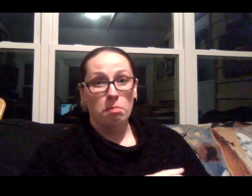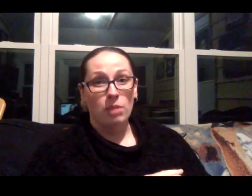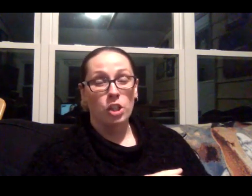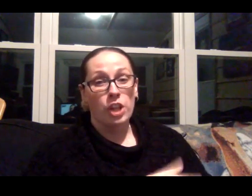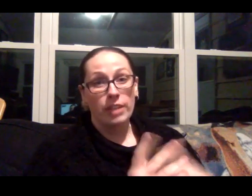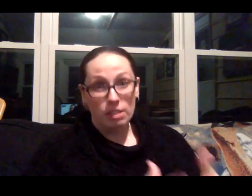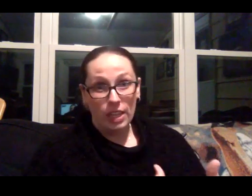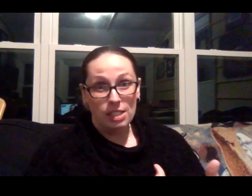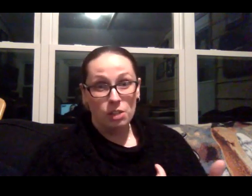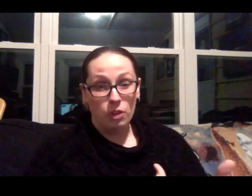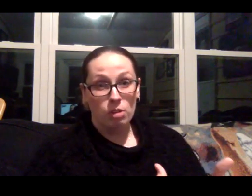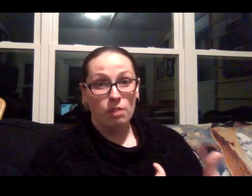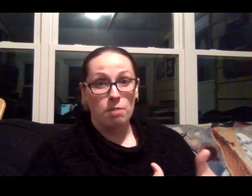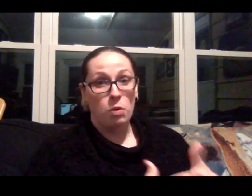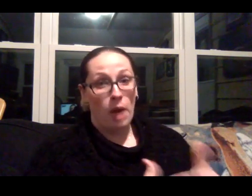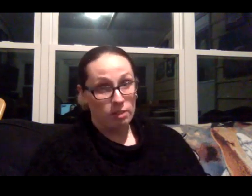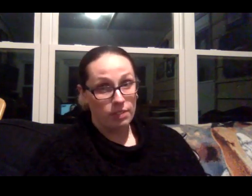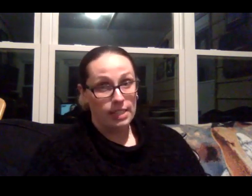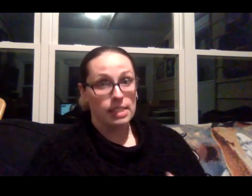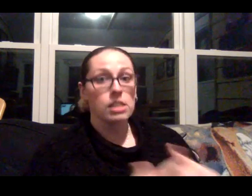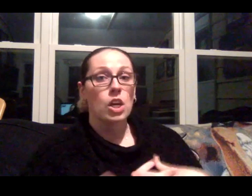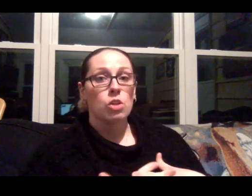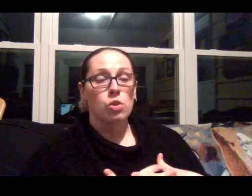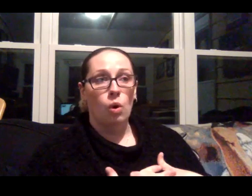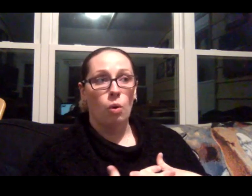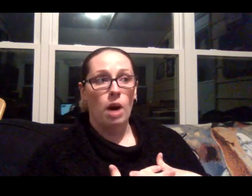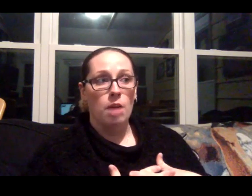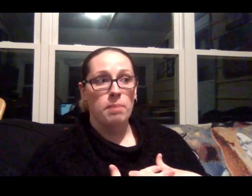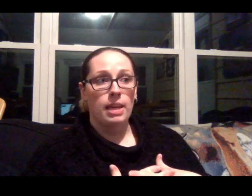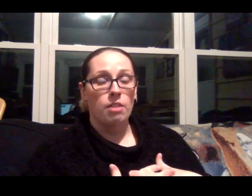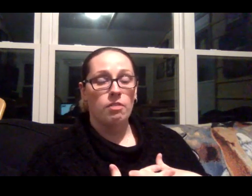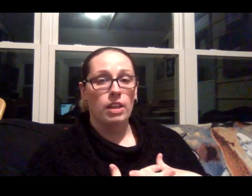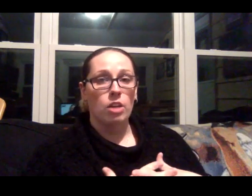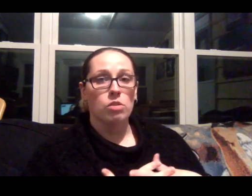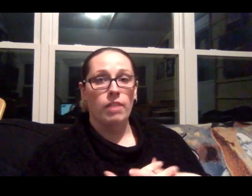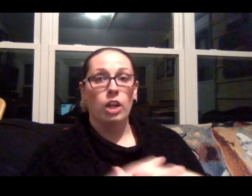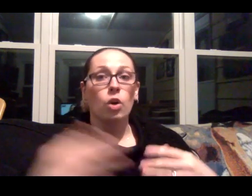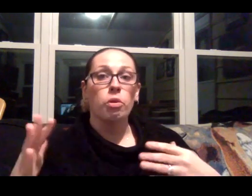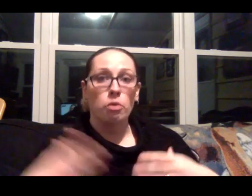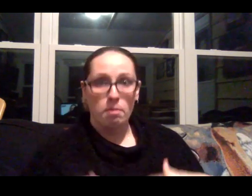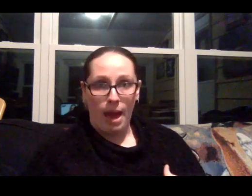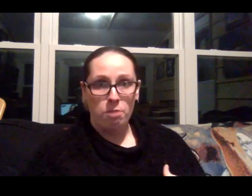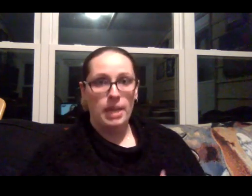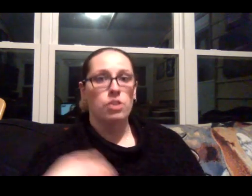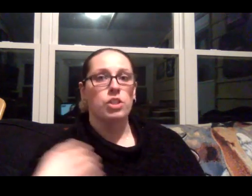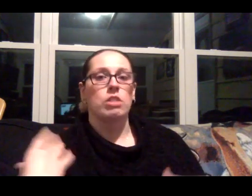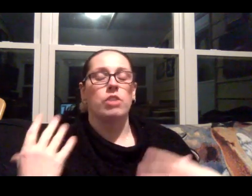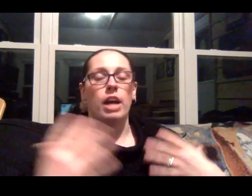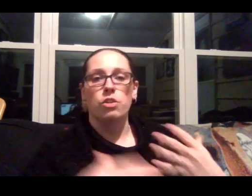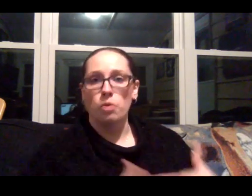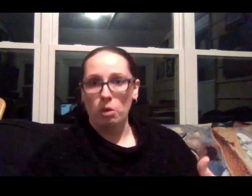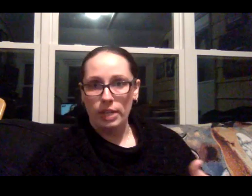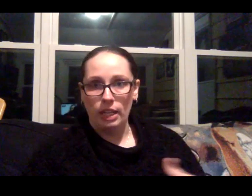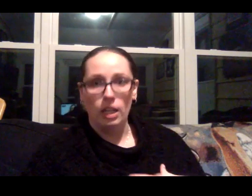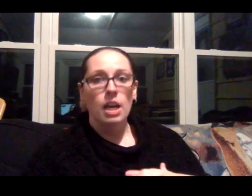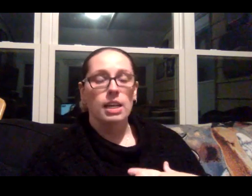of them are sharing devices for those of them who have devices. So I'm making videos of how to go through the math pages or how